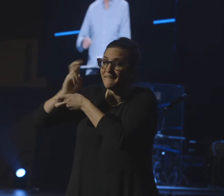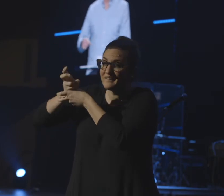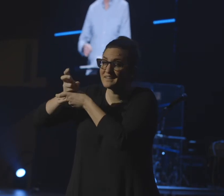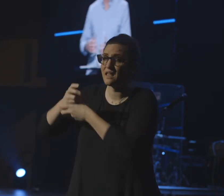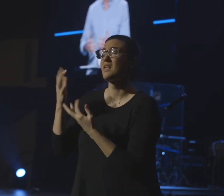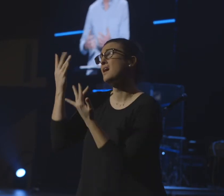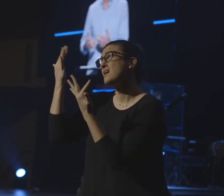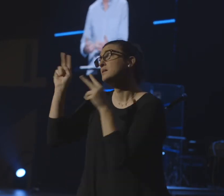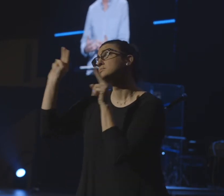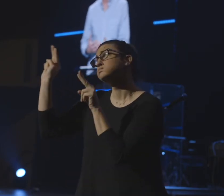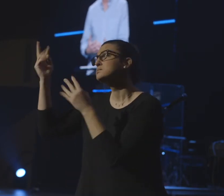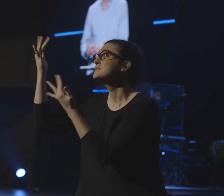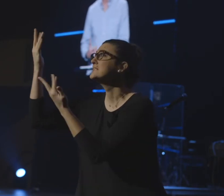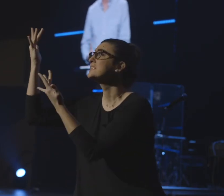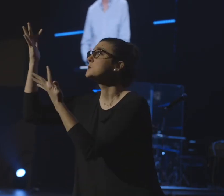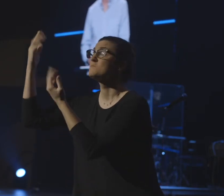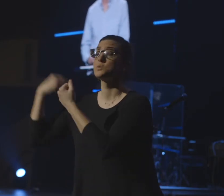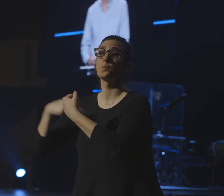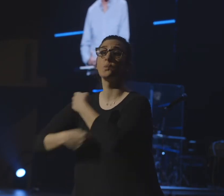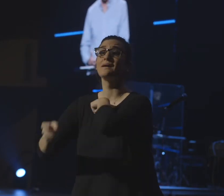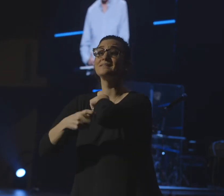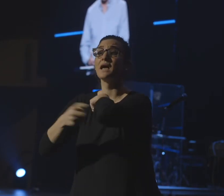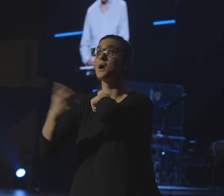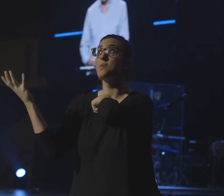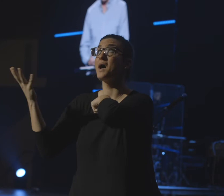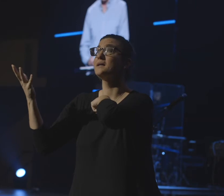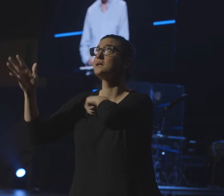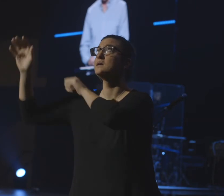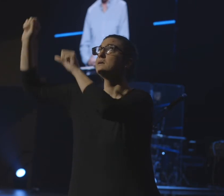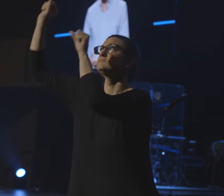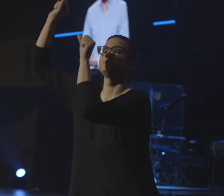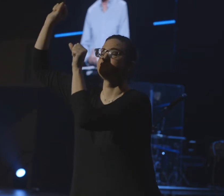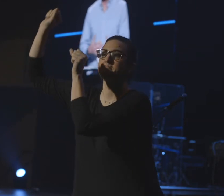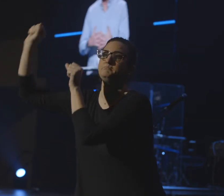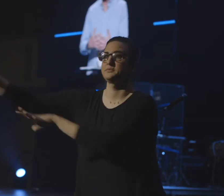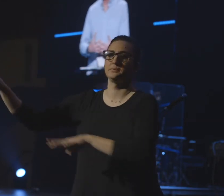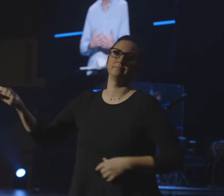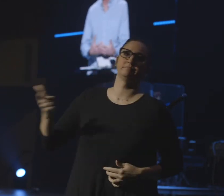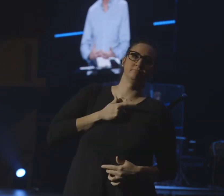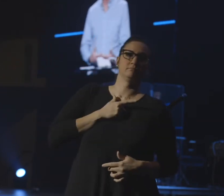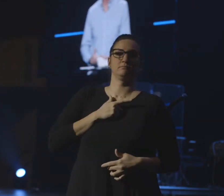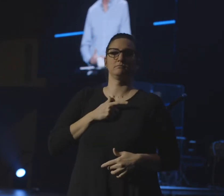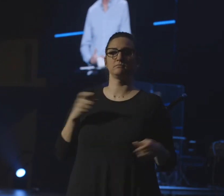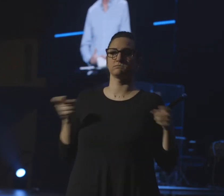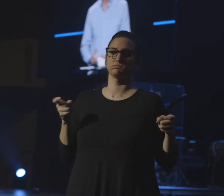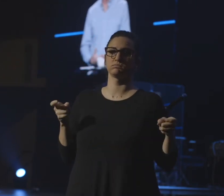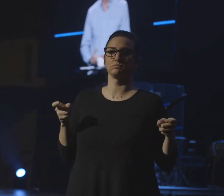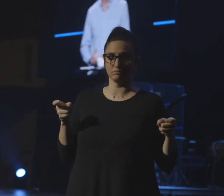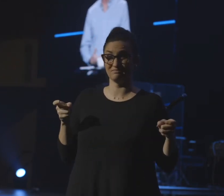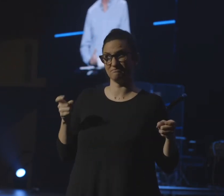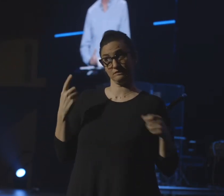waiting on God is to take matters into your own hands. We'll talk about that a little bit more this morning. But here's one of the big ideas of